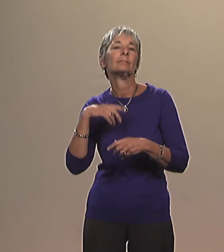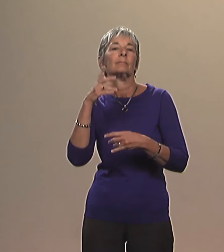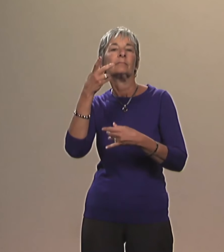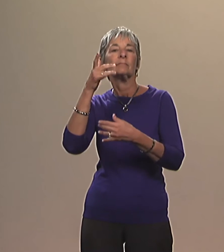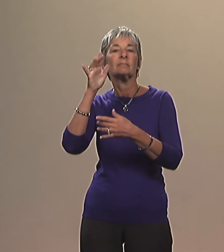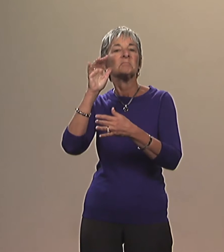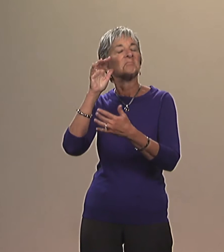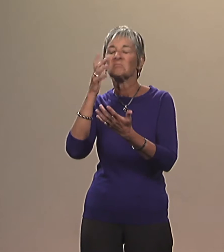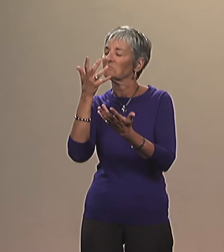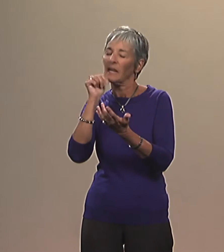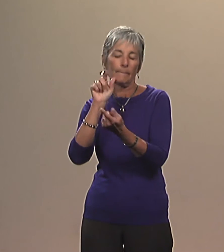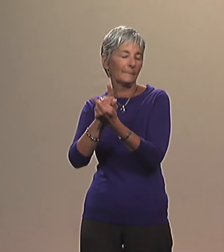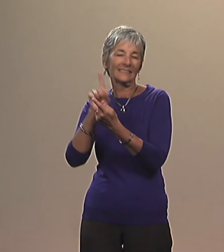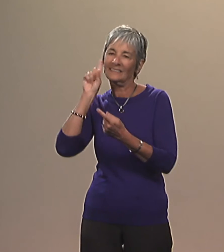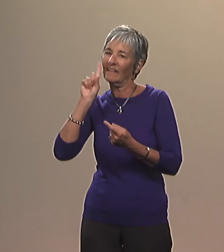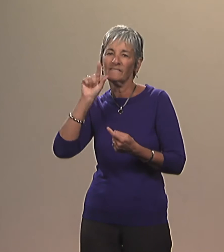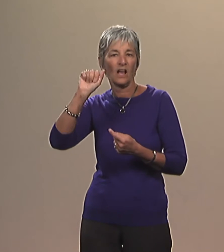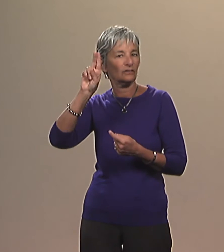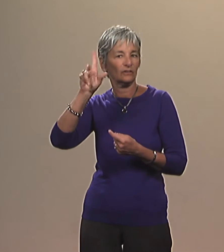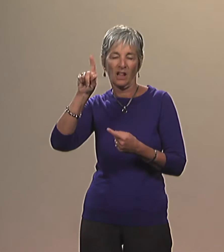The other group did not meet deaf adults until much later.